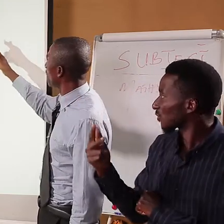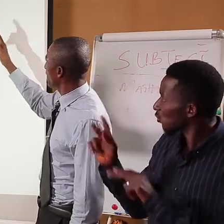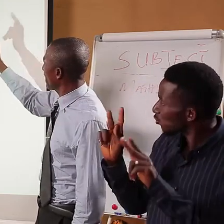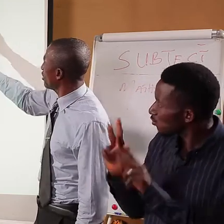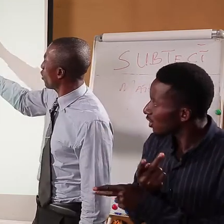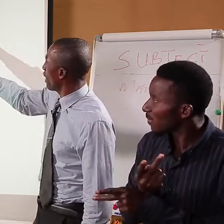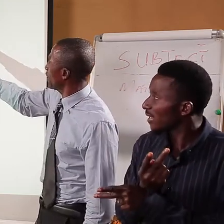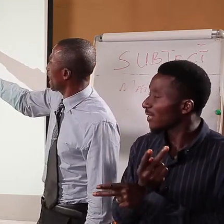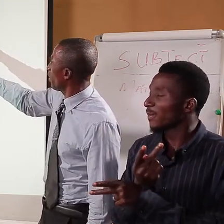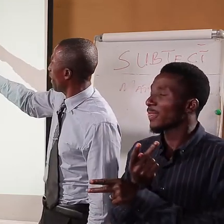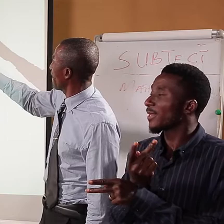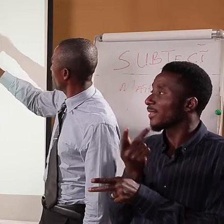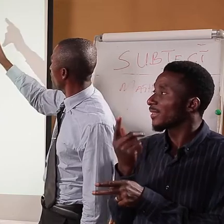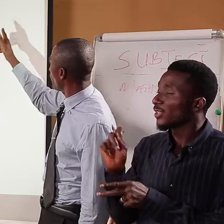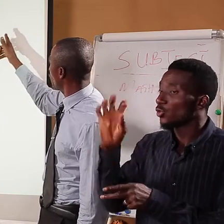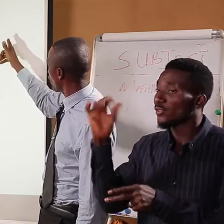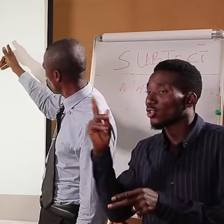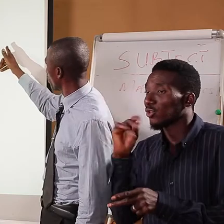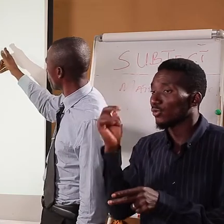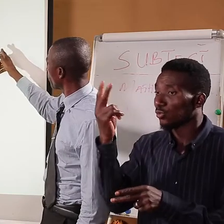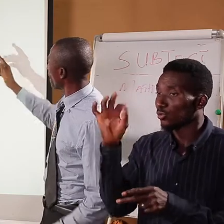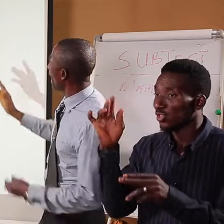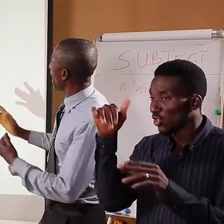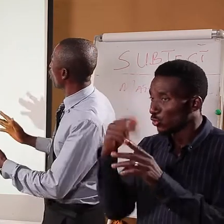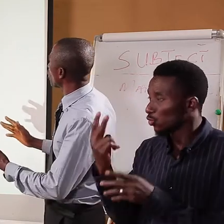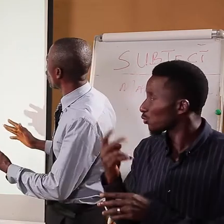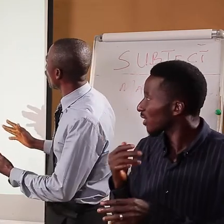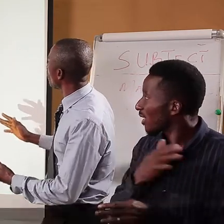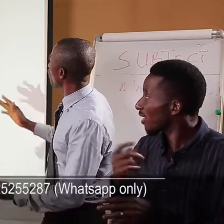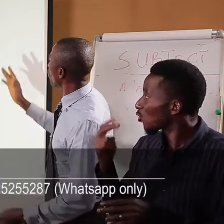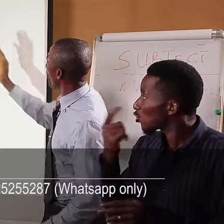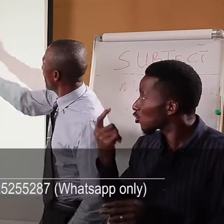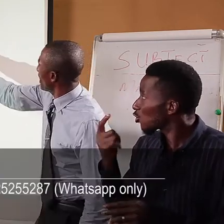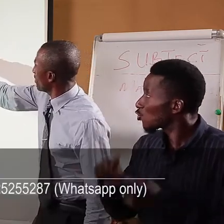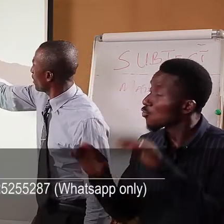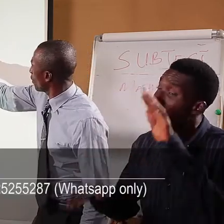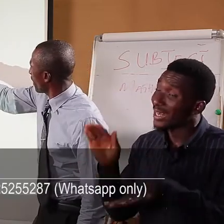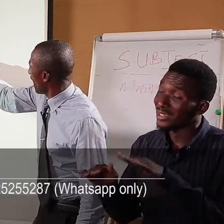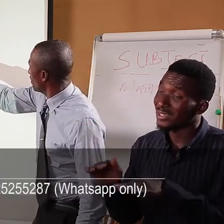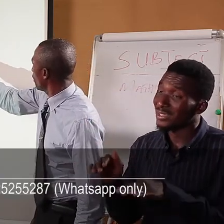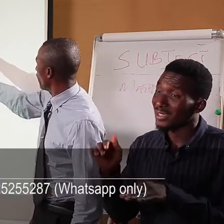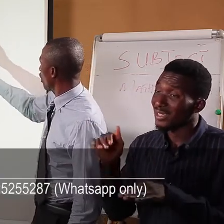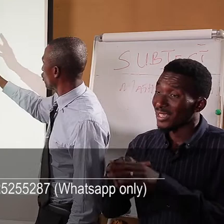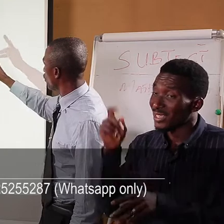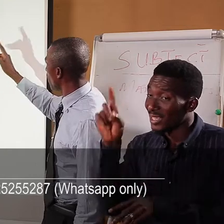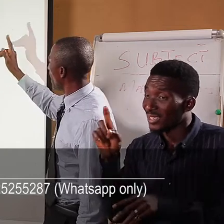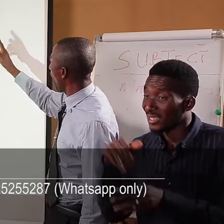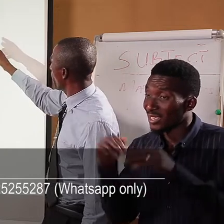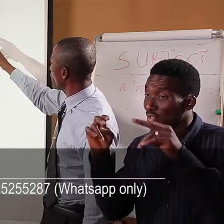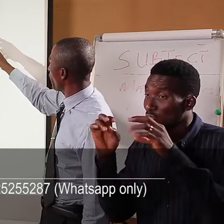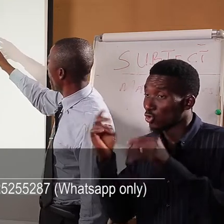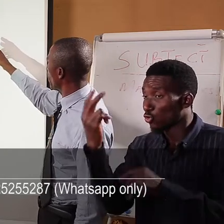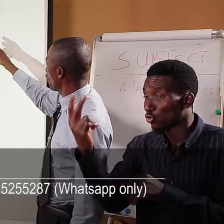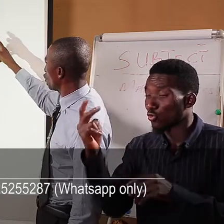3, that is the coefficient of x in equation 2. And also, to balance x in equation 2,